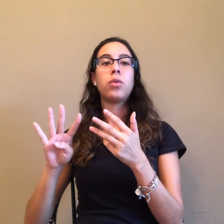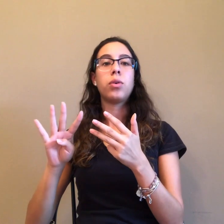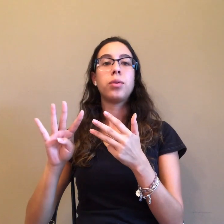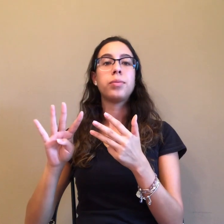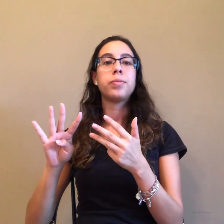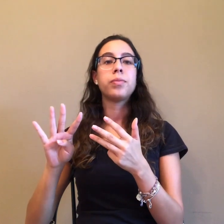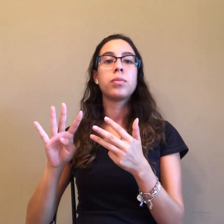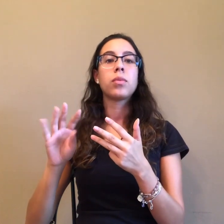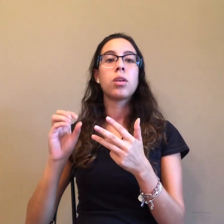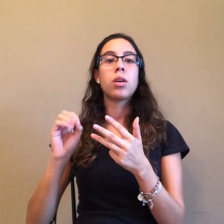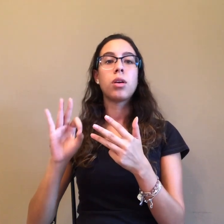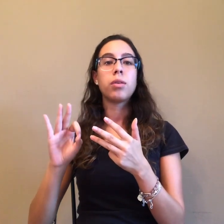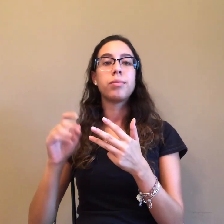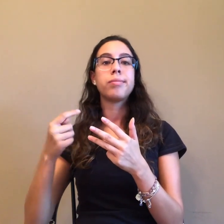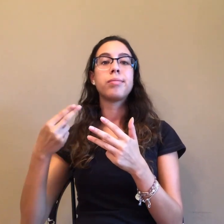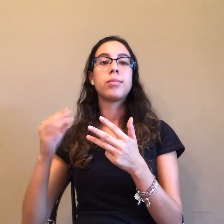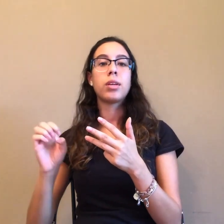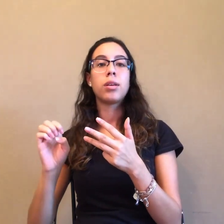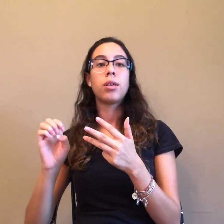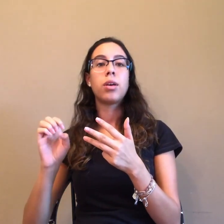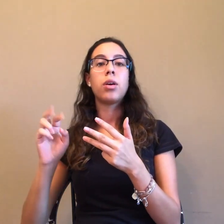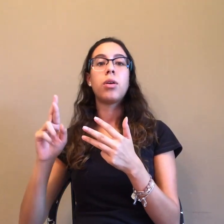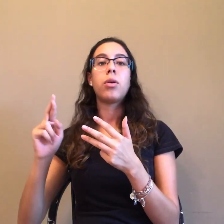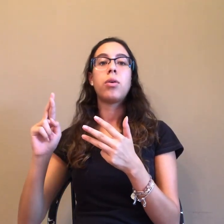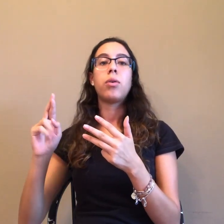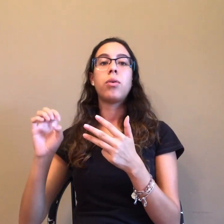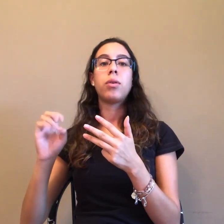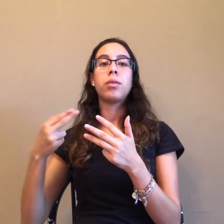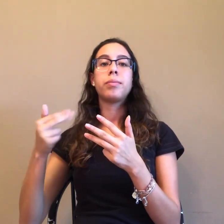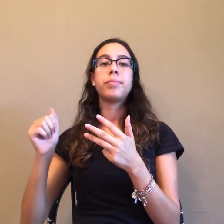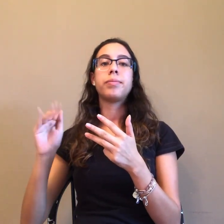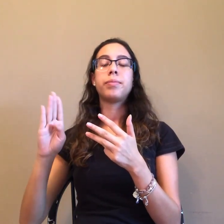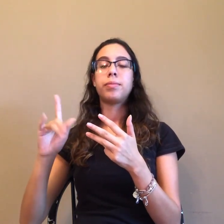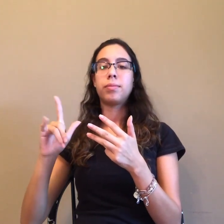504 of the Rehabilitation